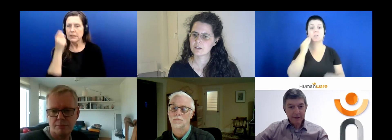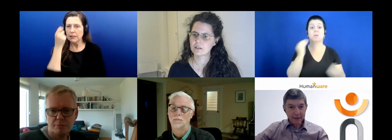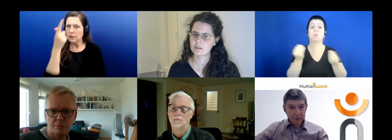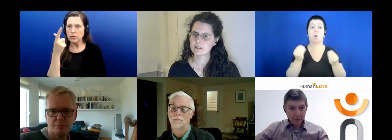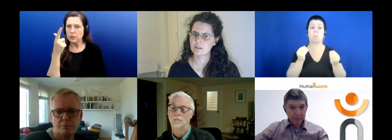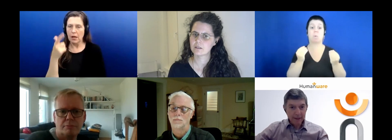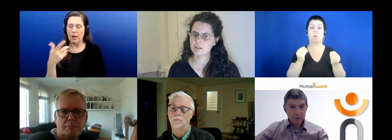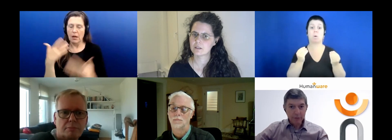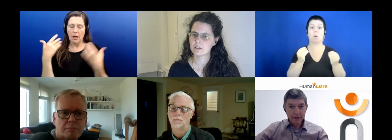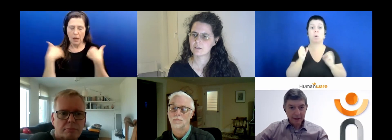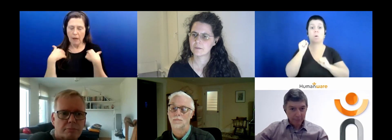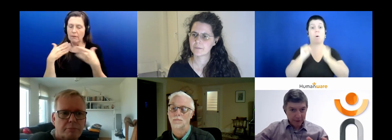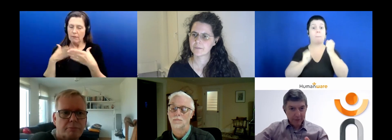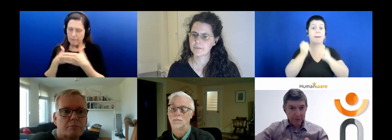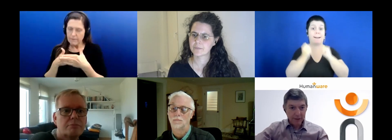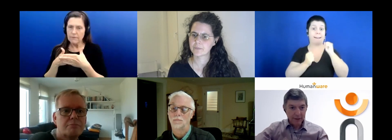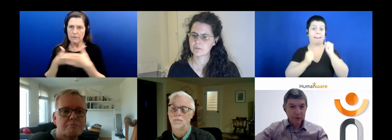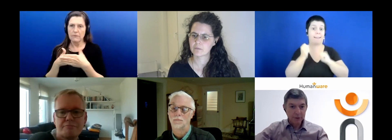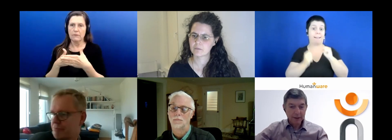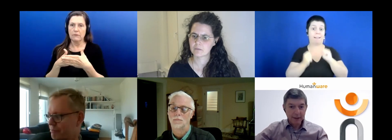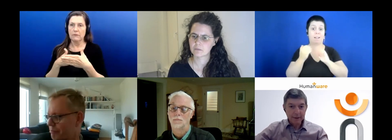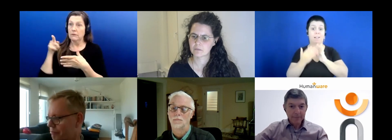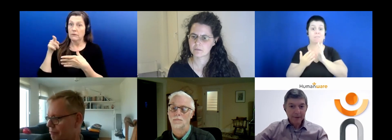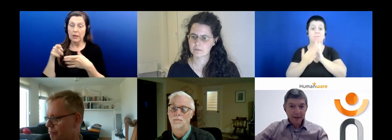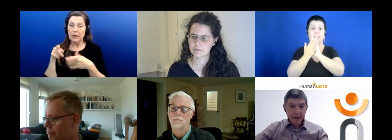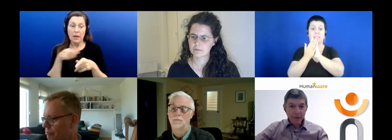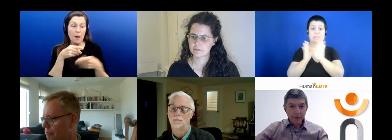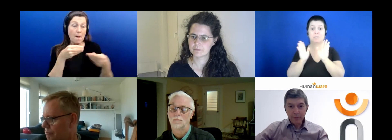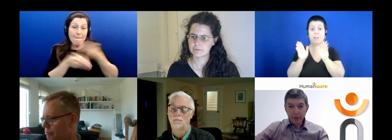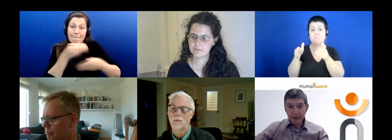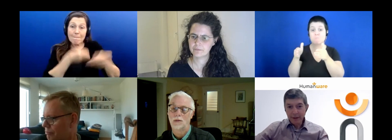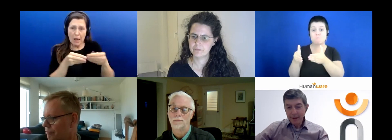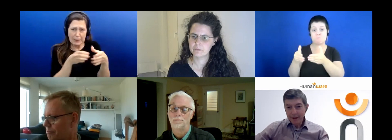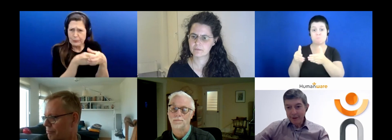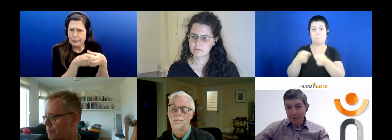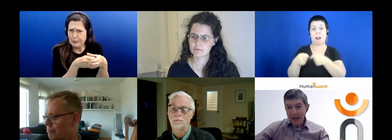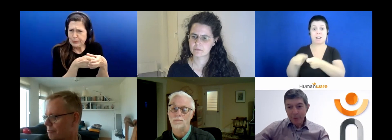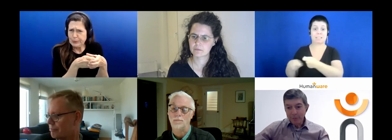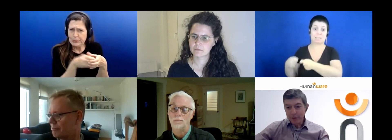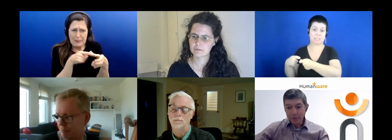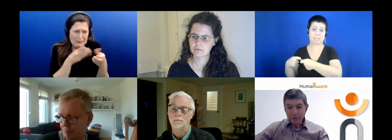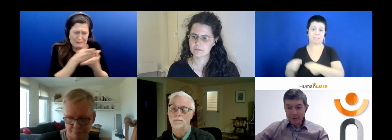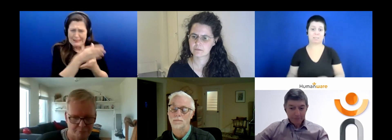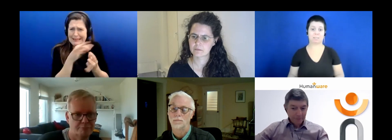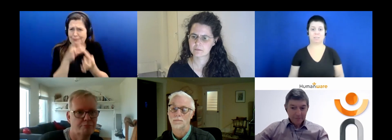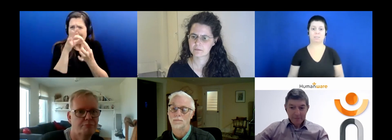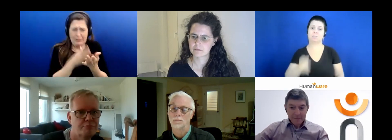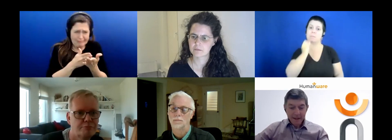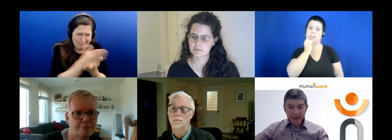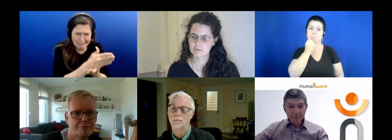are facing, the manufacturers, in a very, very niche market. The number, I mean, Apple